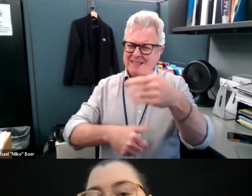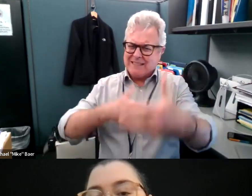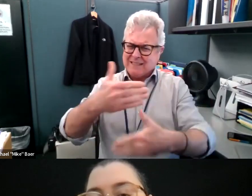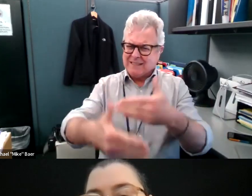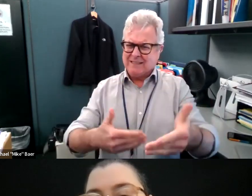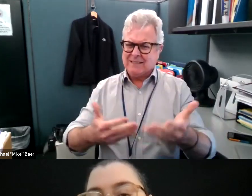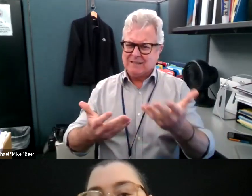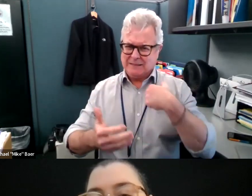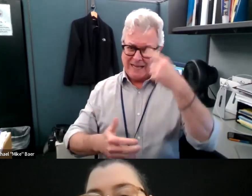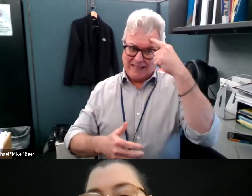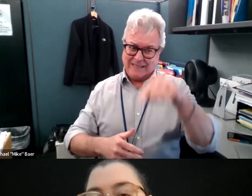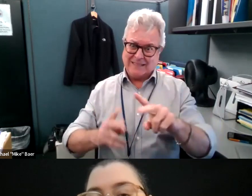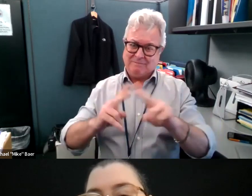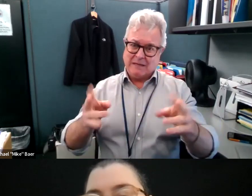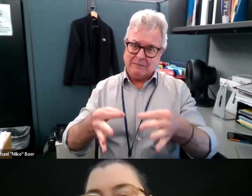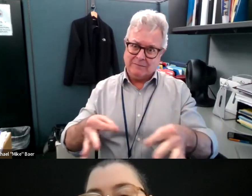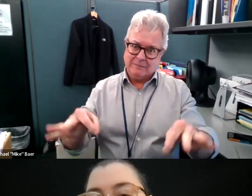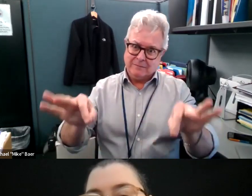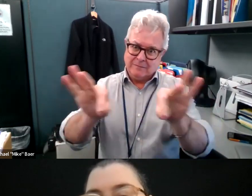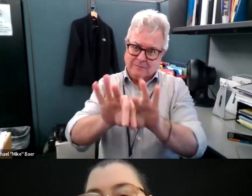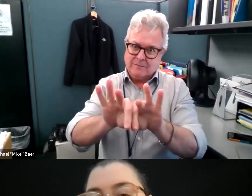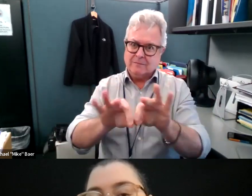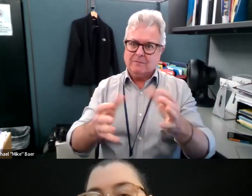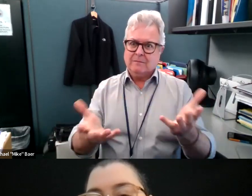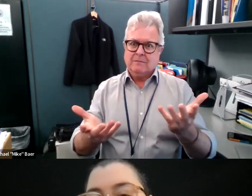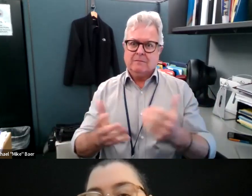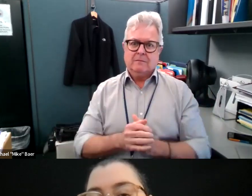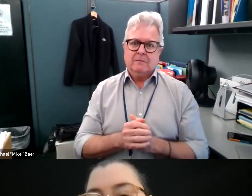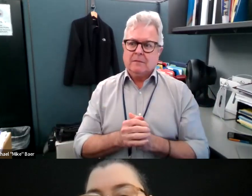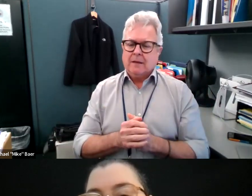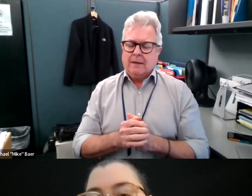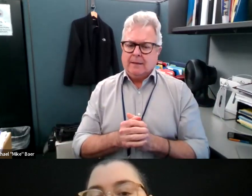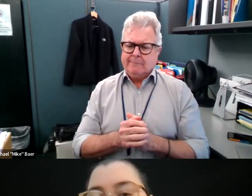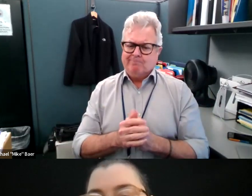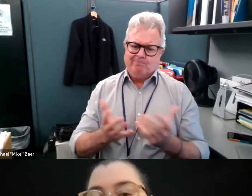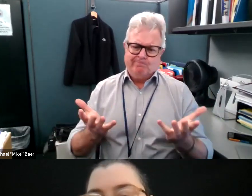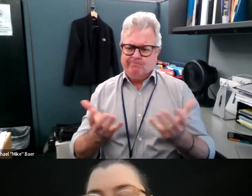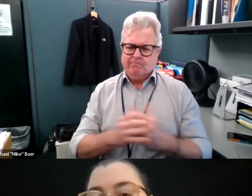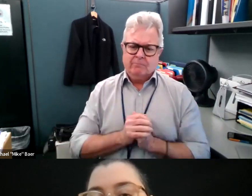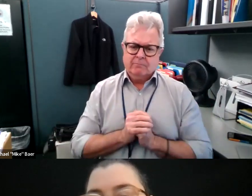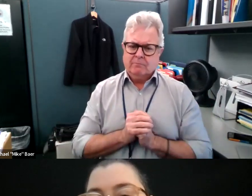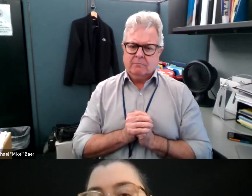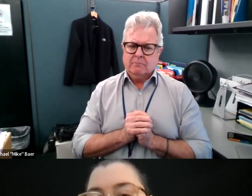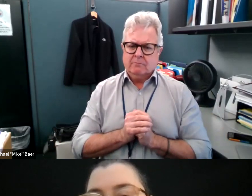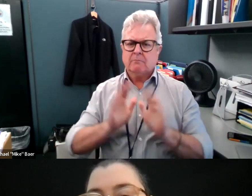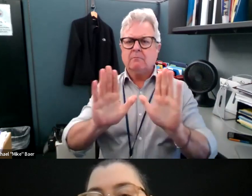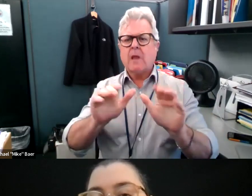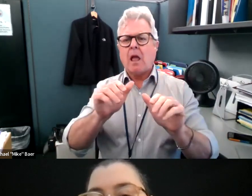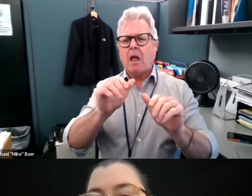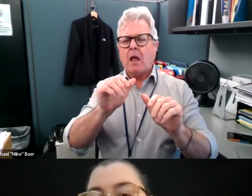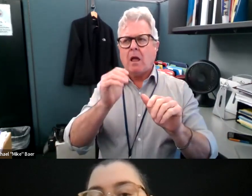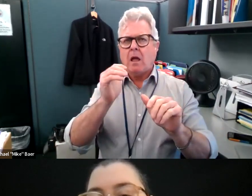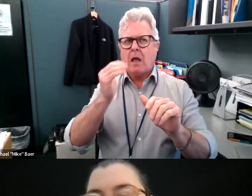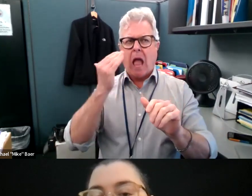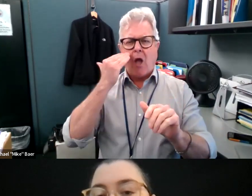understand better. And then I could help maybe with the process. It just feels like this is so important to talk about referral. And I'd like to